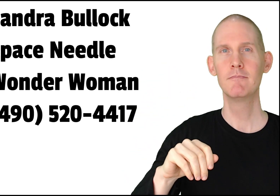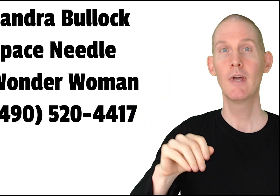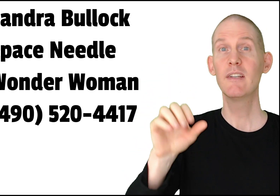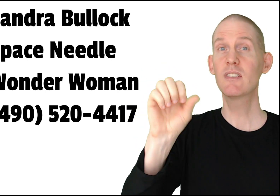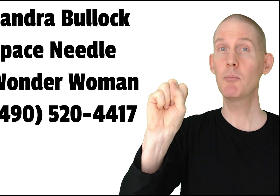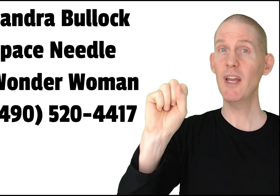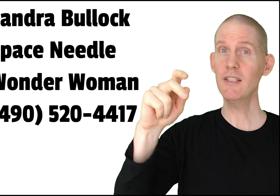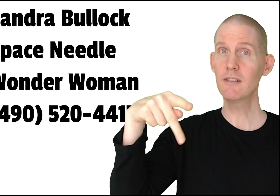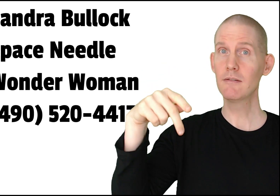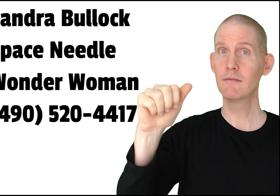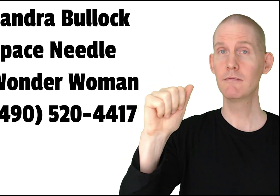Space.